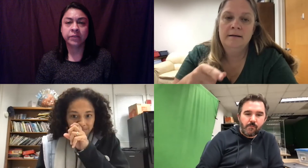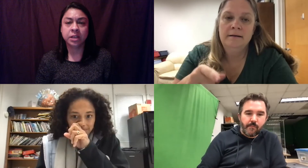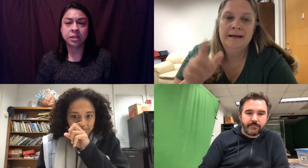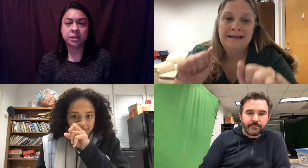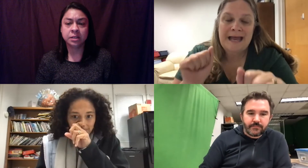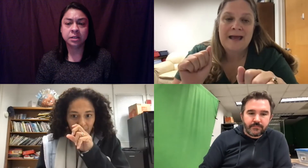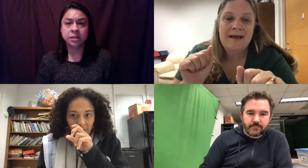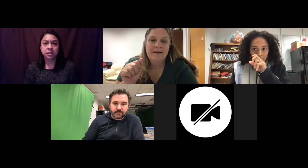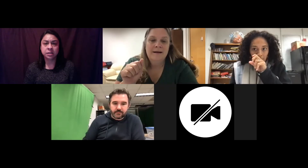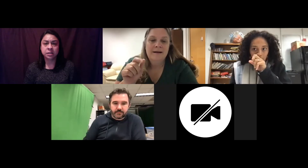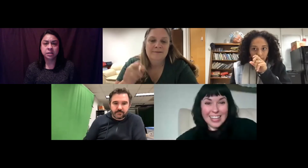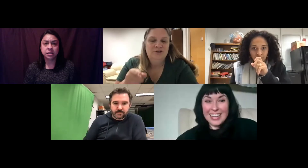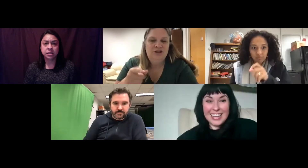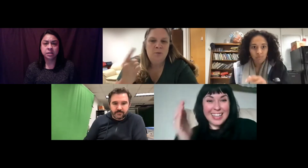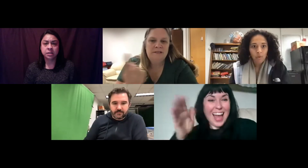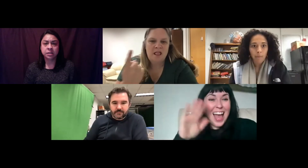Olivia?